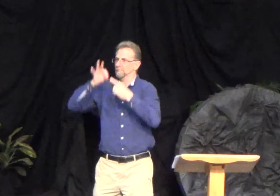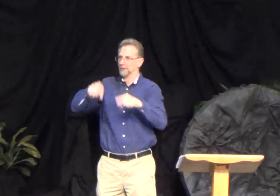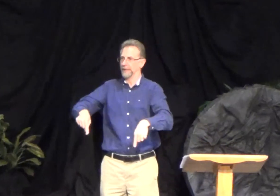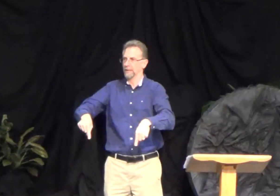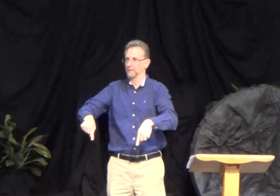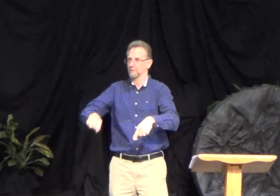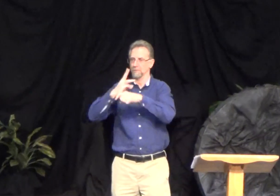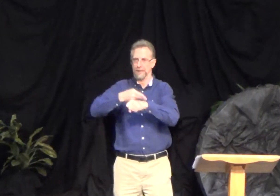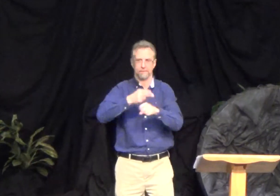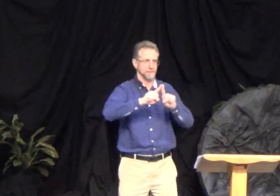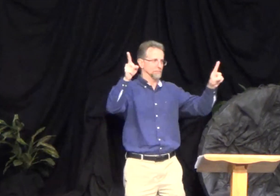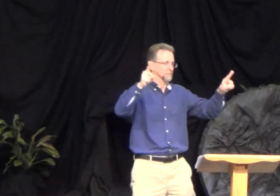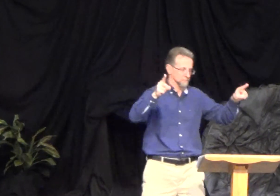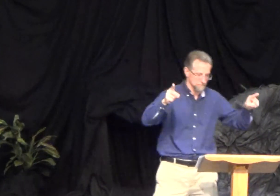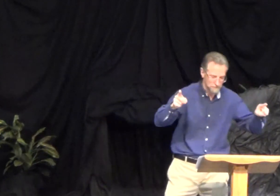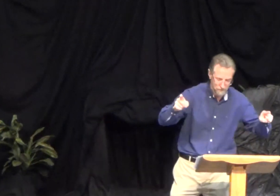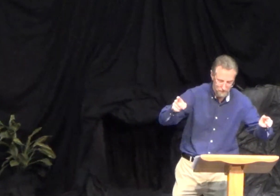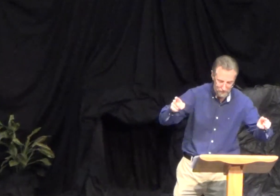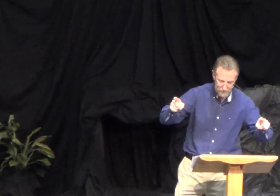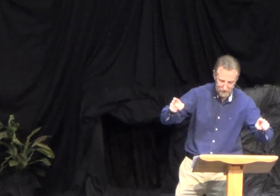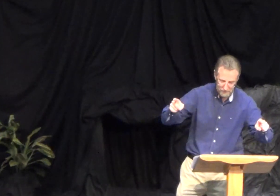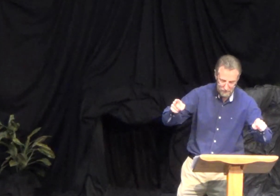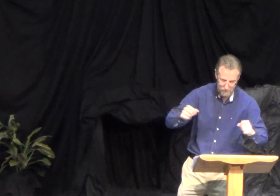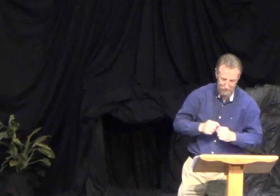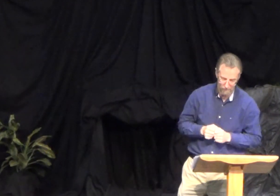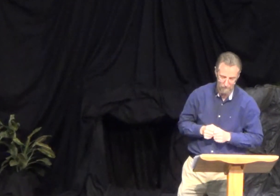Culture is different. We're different.